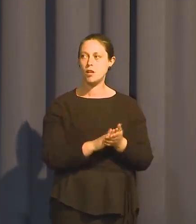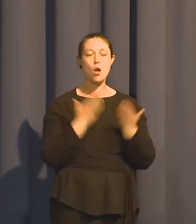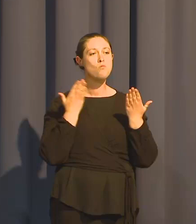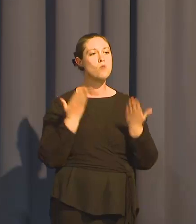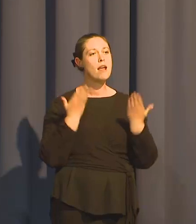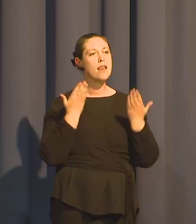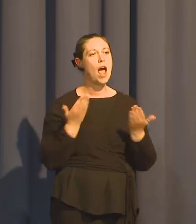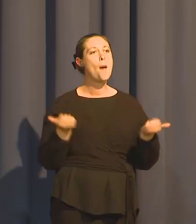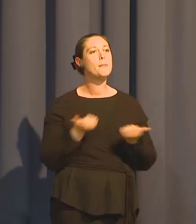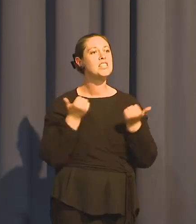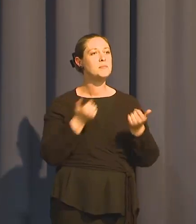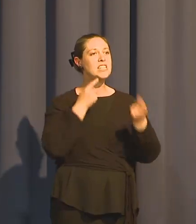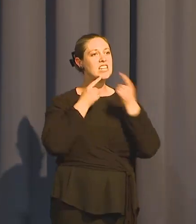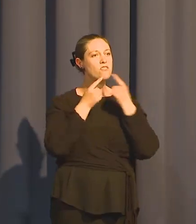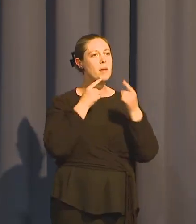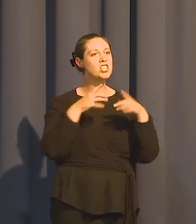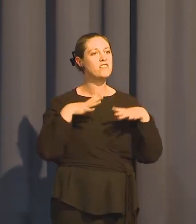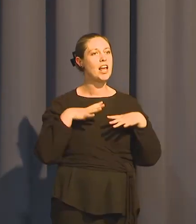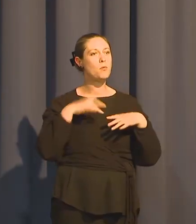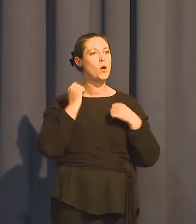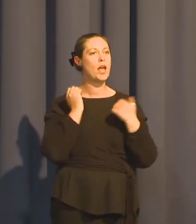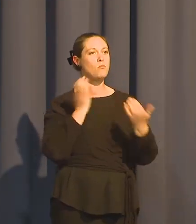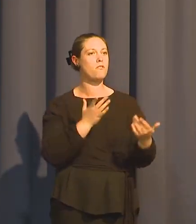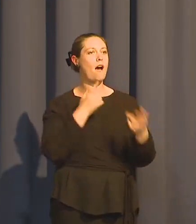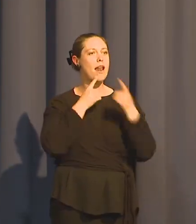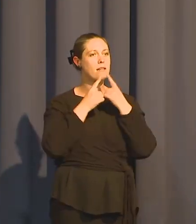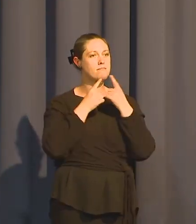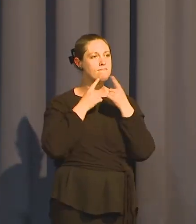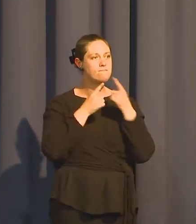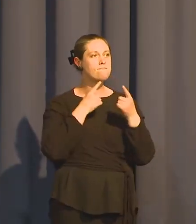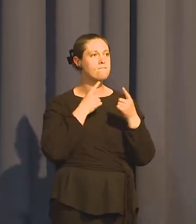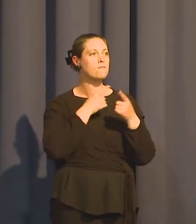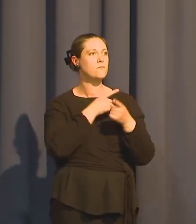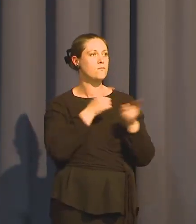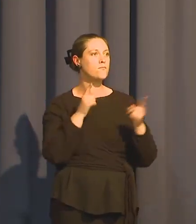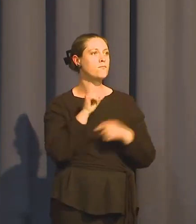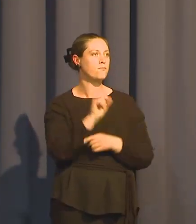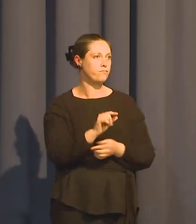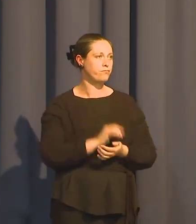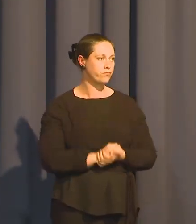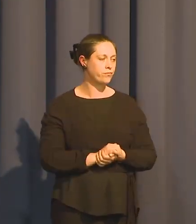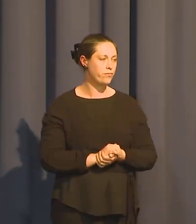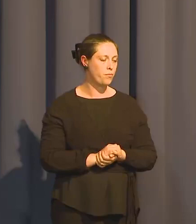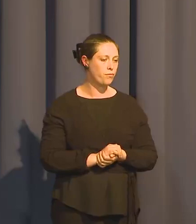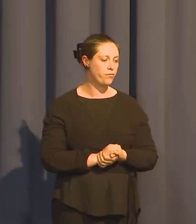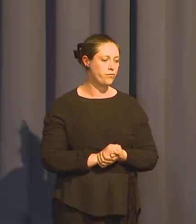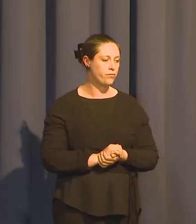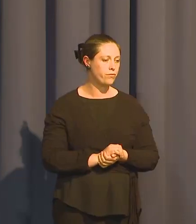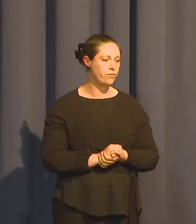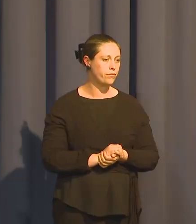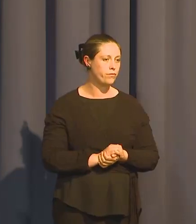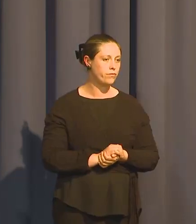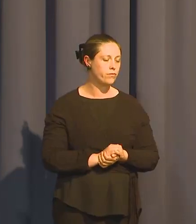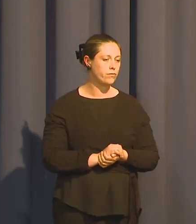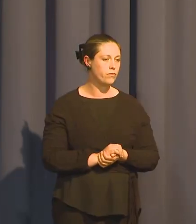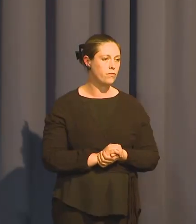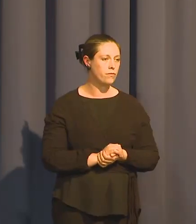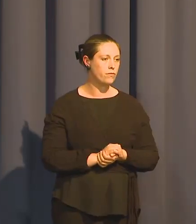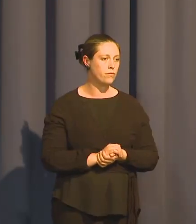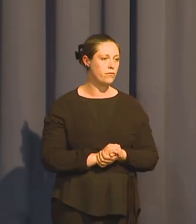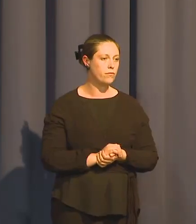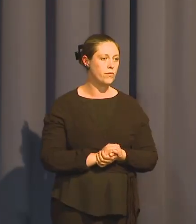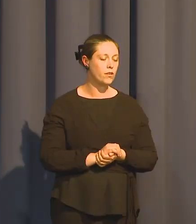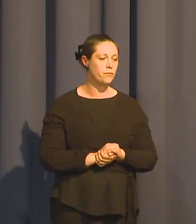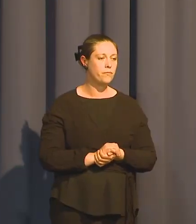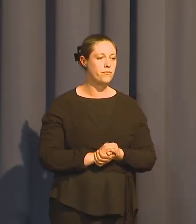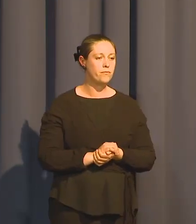answers. So when we look at the number who participated and compared against the estimated population using